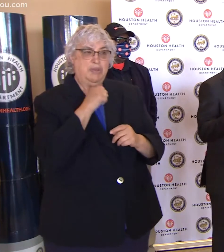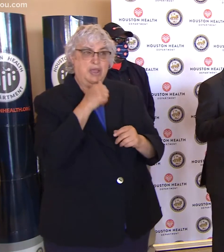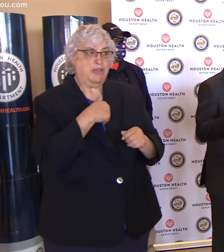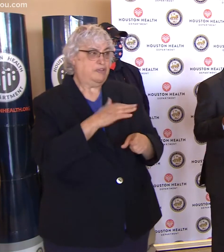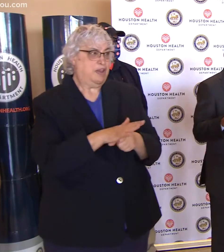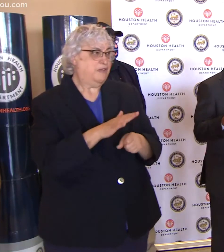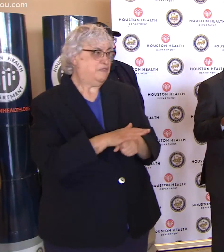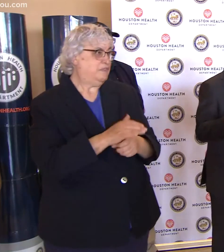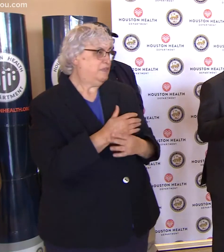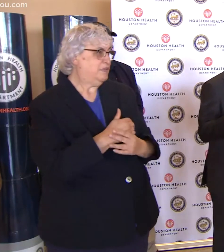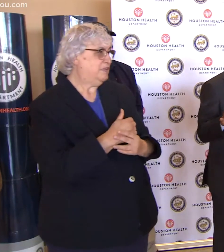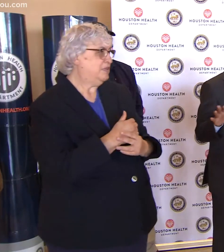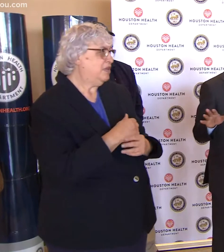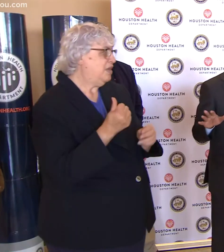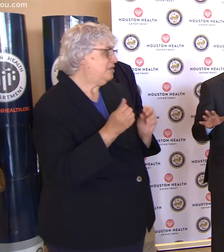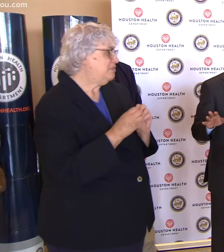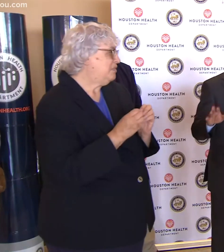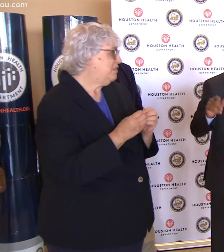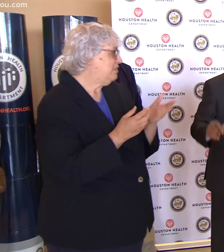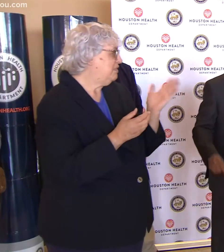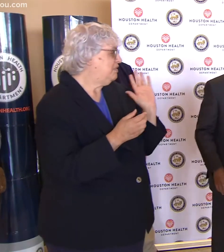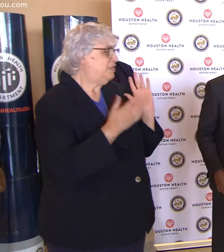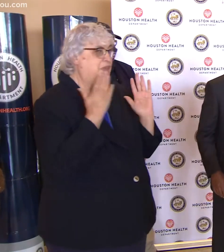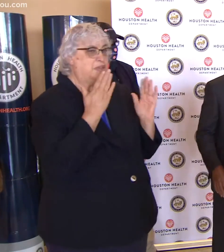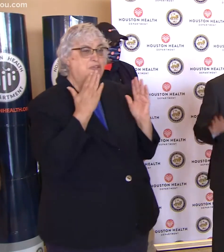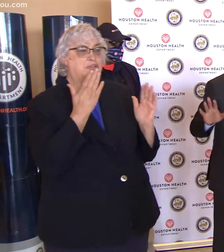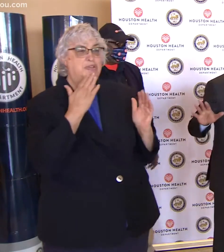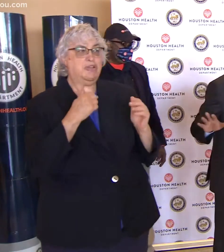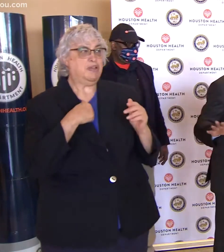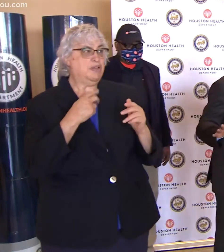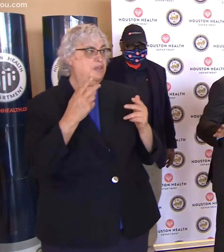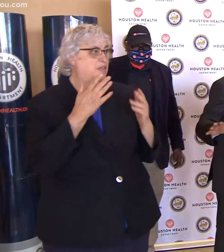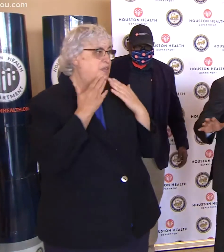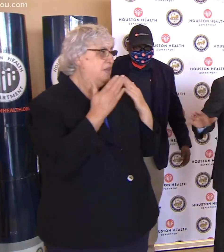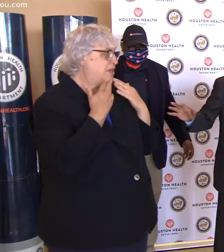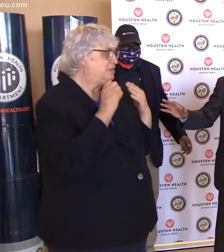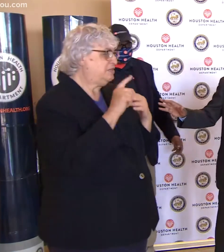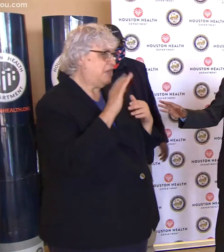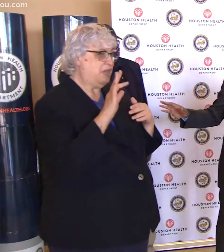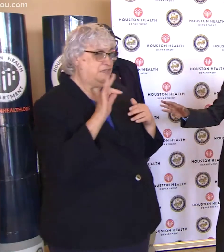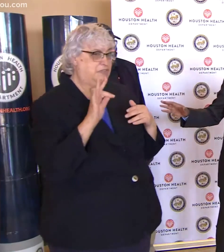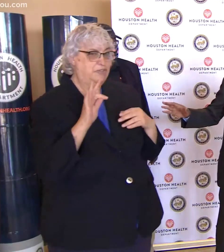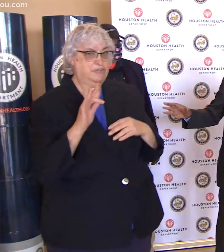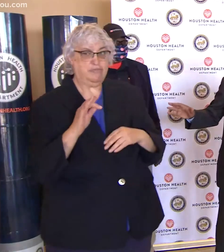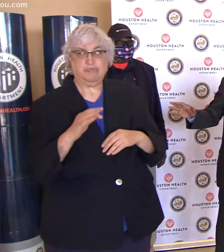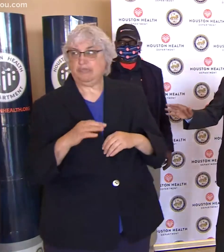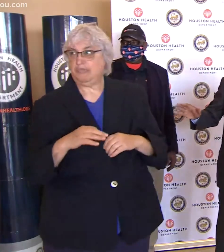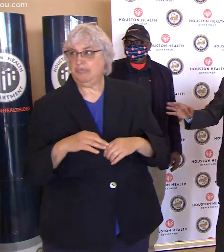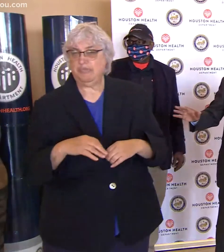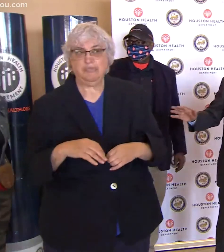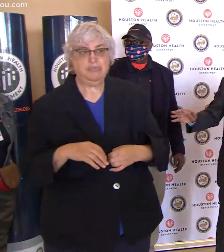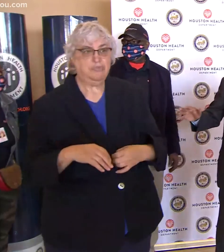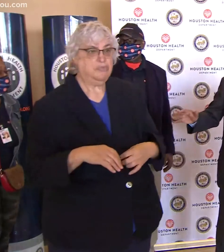else? Anything? Okay, thank you all so very much. Again, I want to thank the staff. I know it was